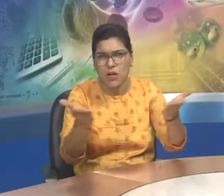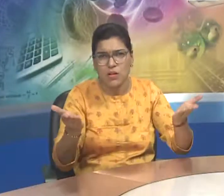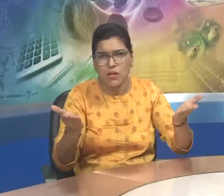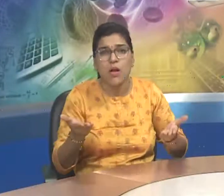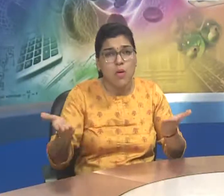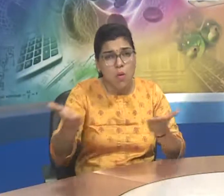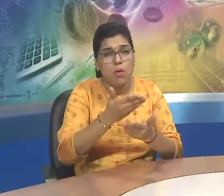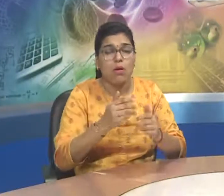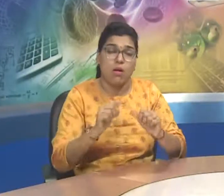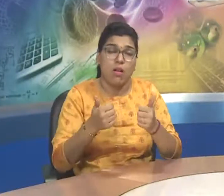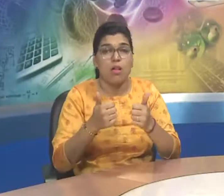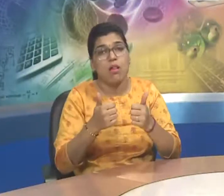making it